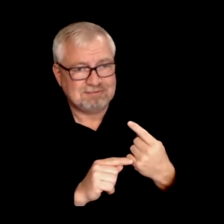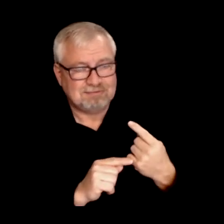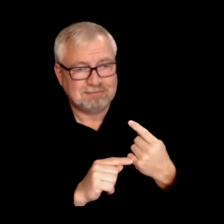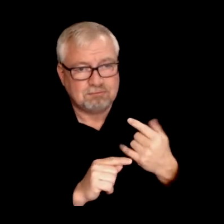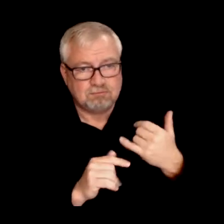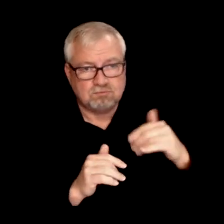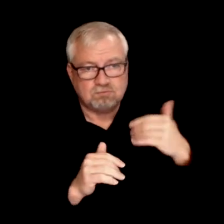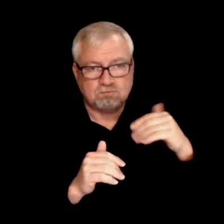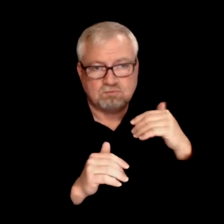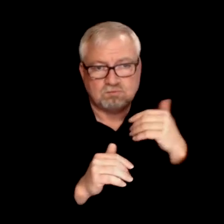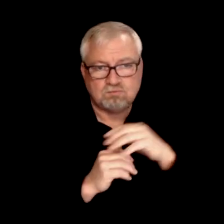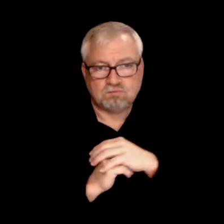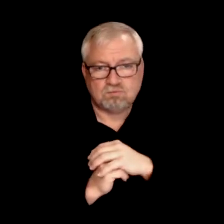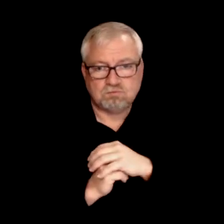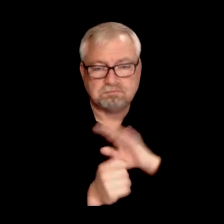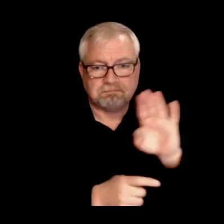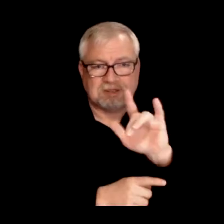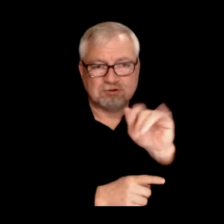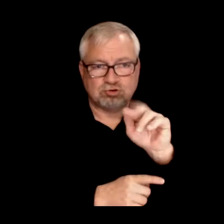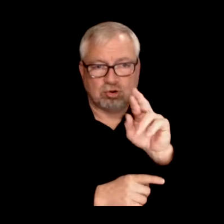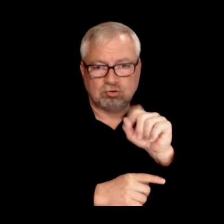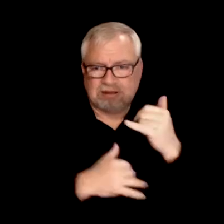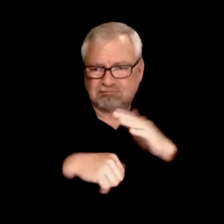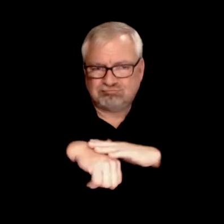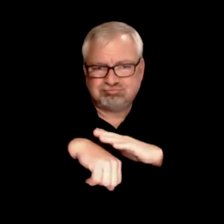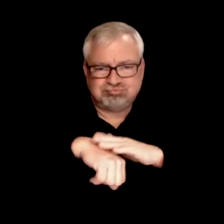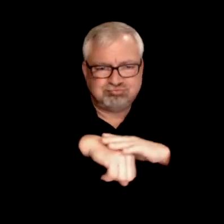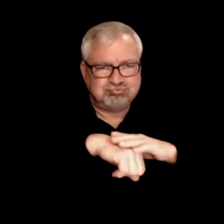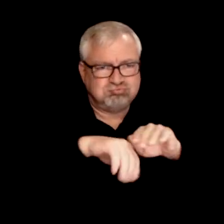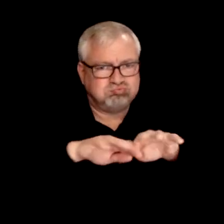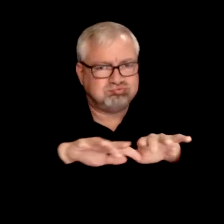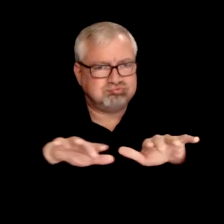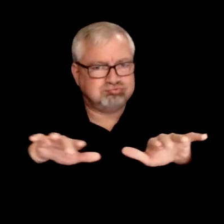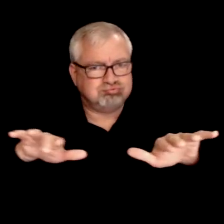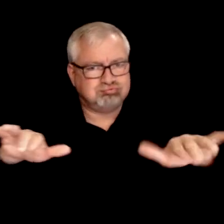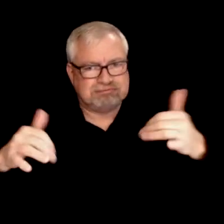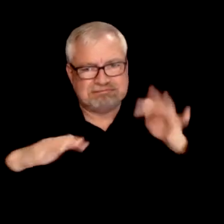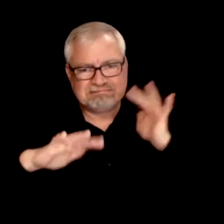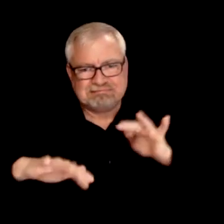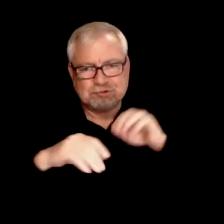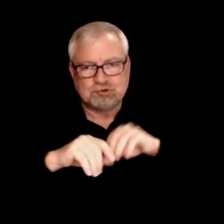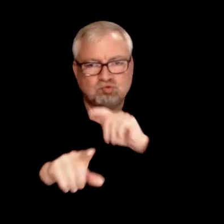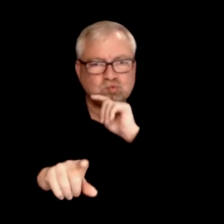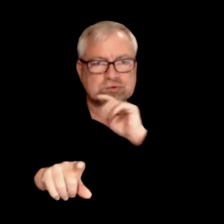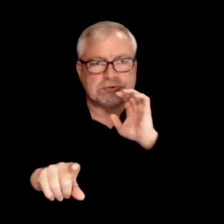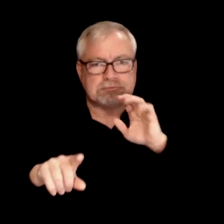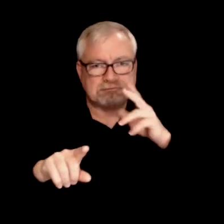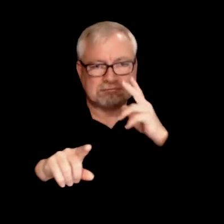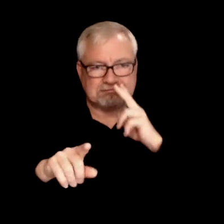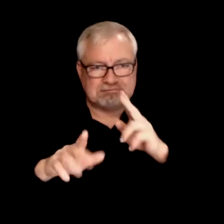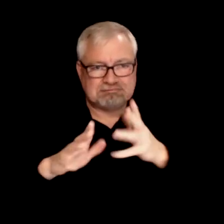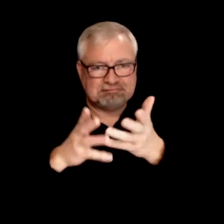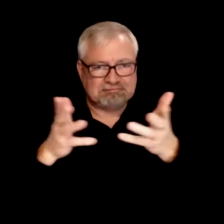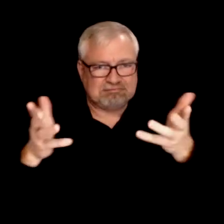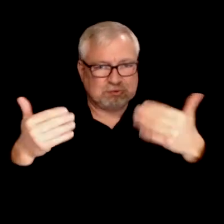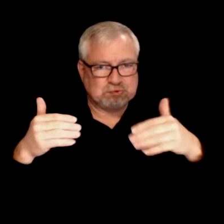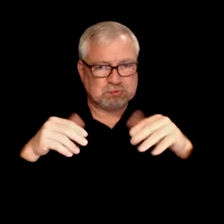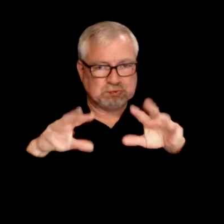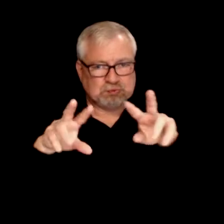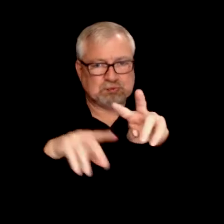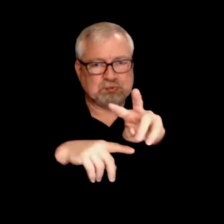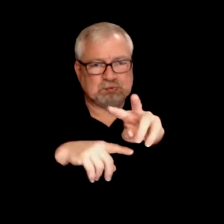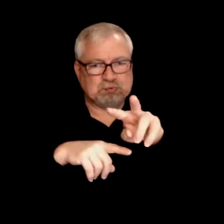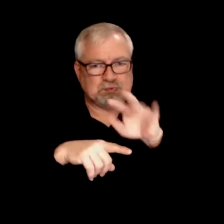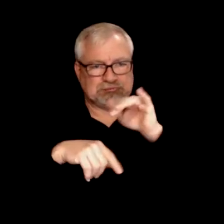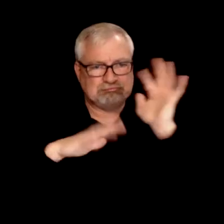all of us here in the Twin Cities Metro. Let me show you some traffic camera views from MnDOT. This may get the point across as to why. Here's 694